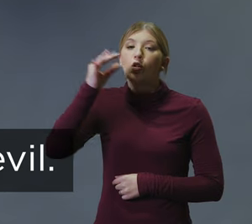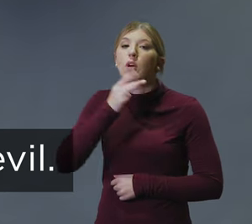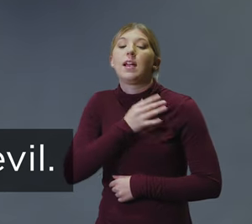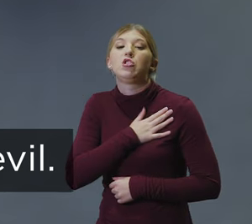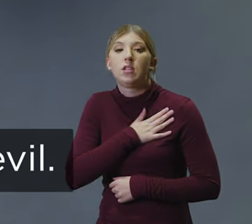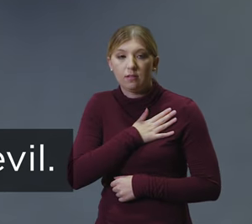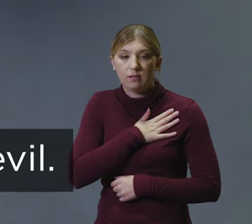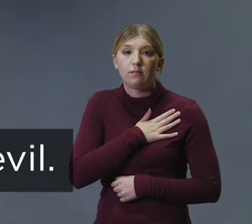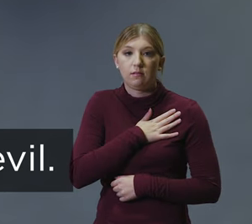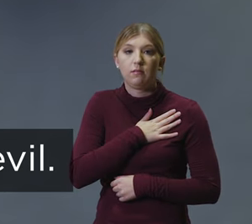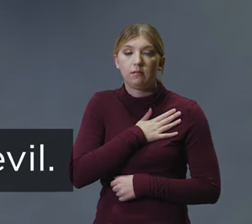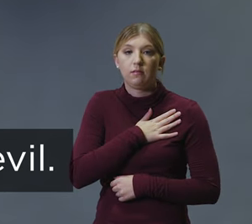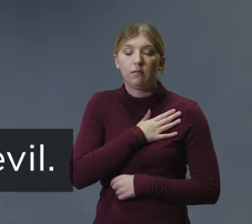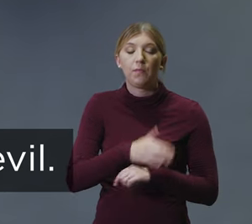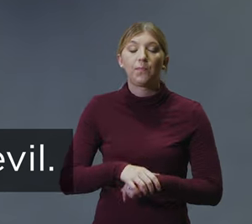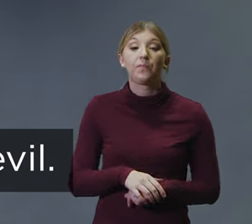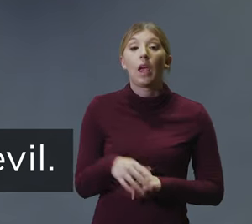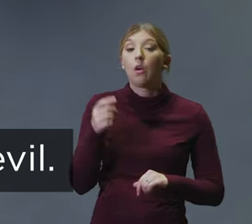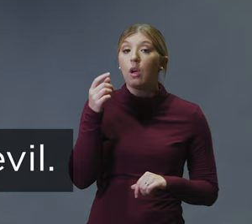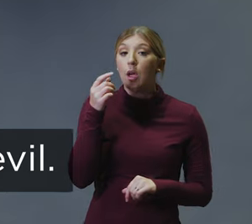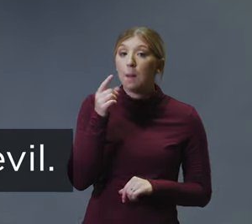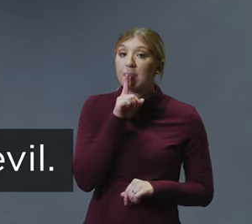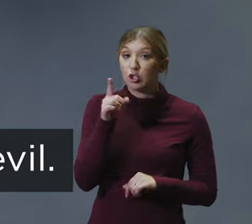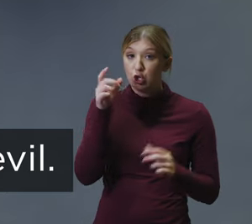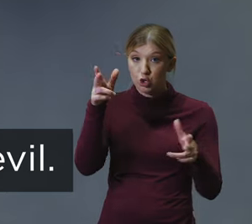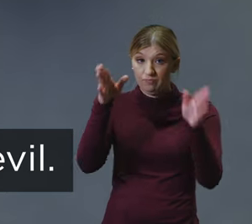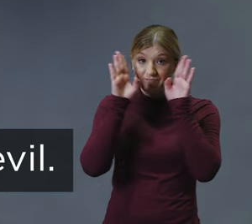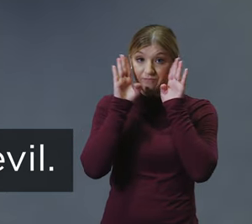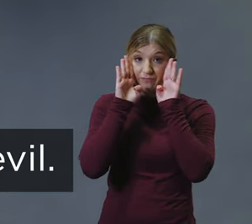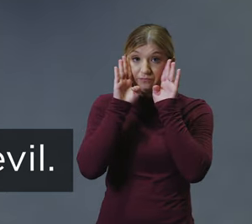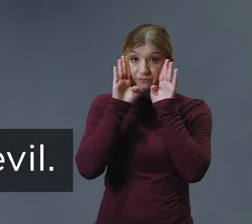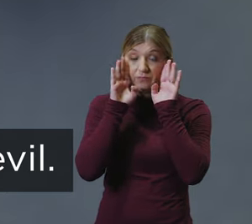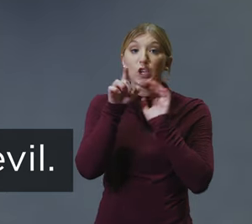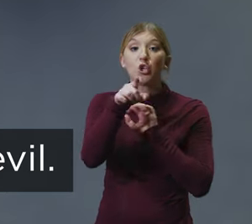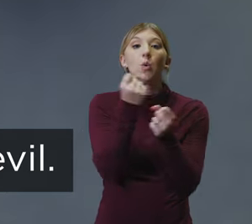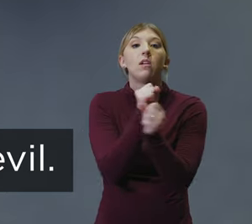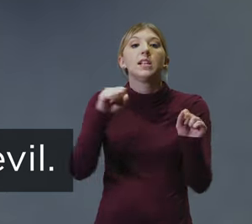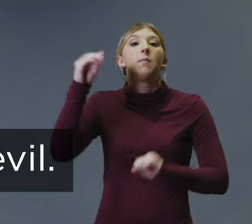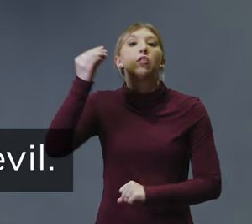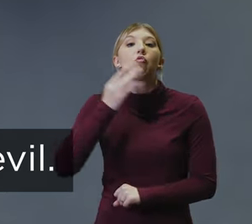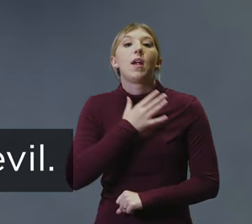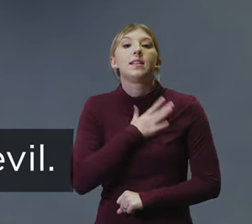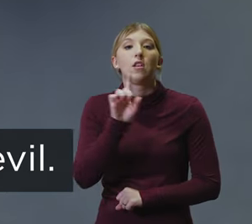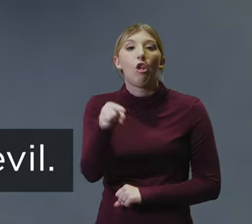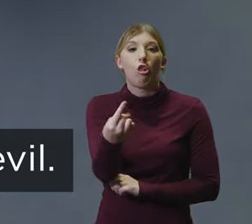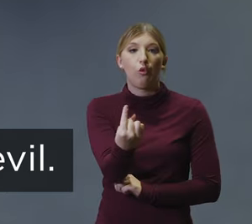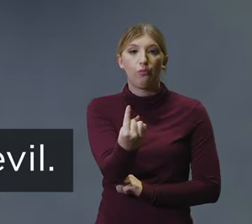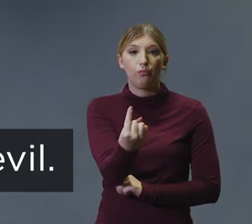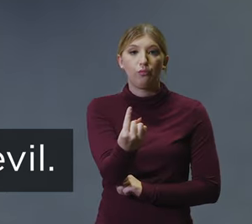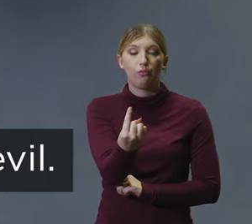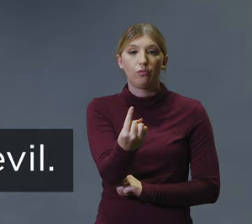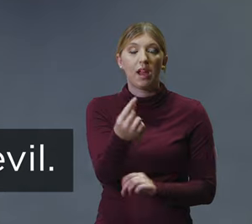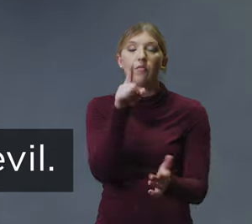remnant of Joseph. Now I want to make sure that you hear me say this. You are saved by grace alone,